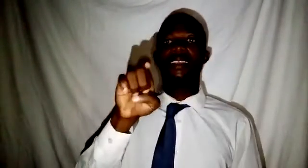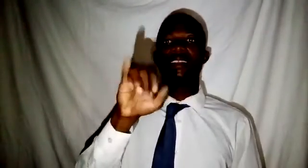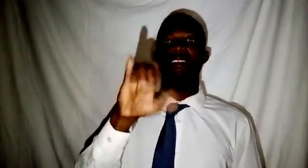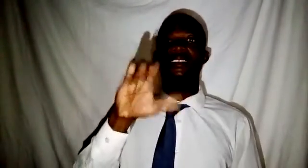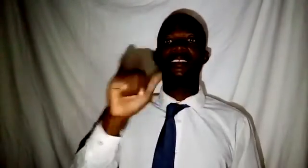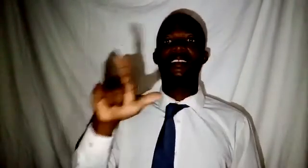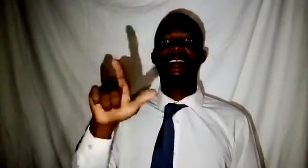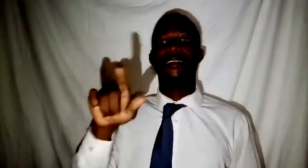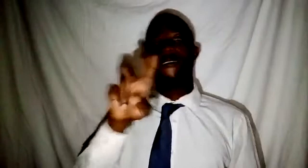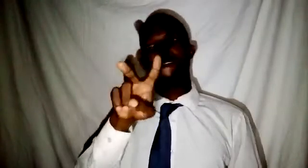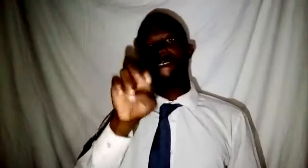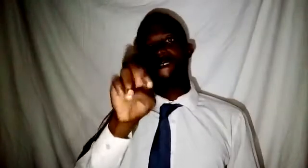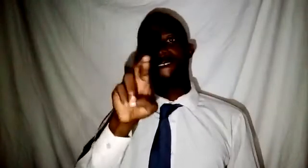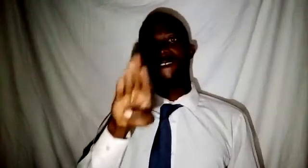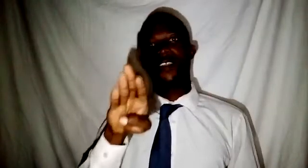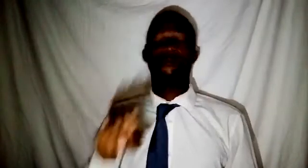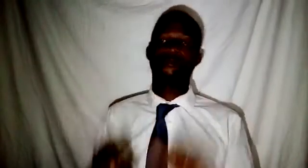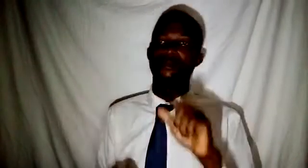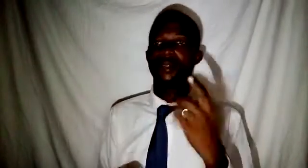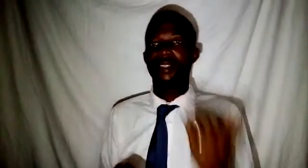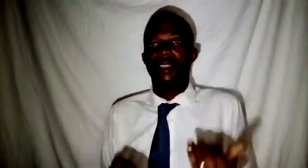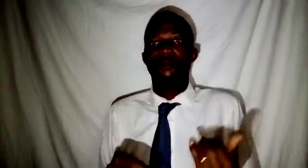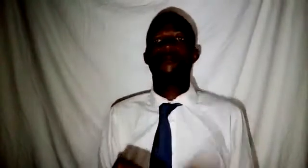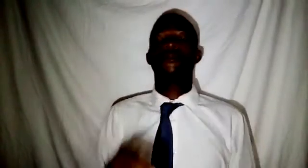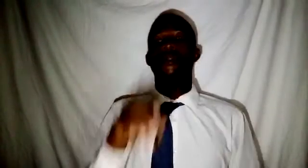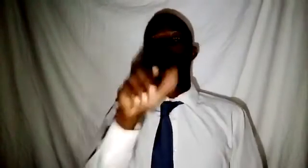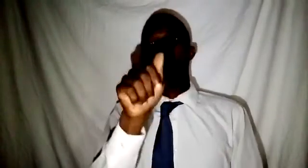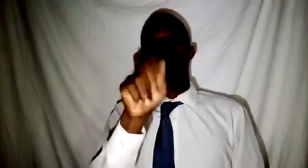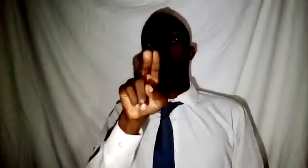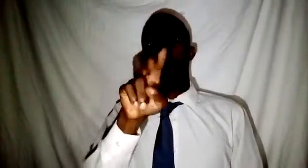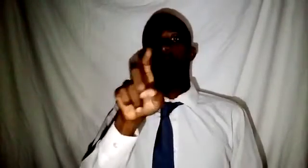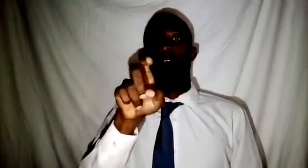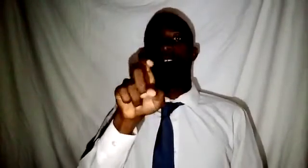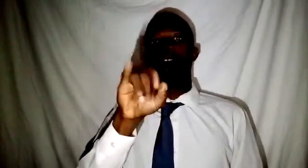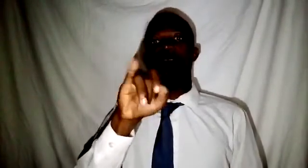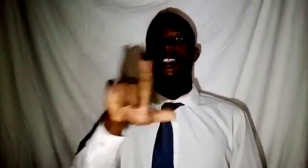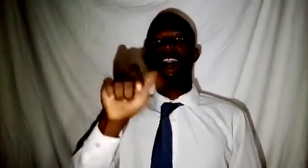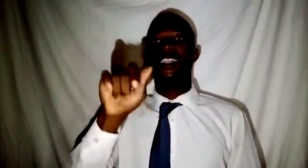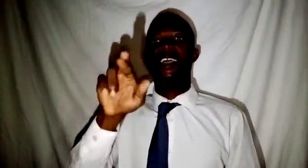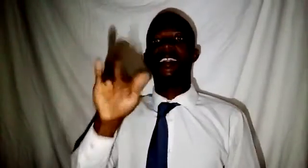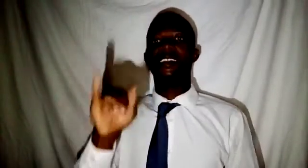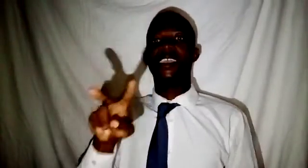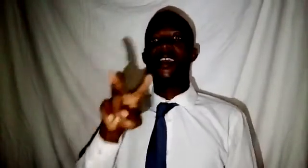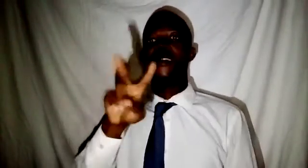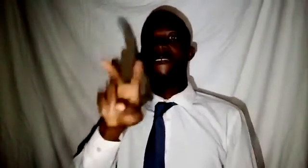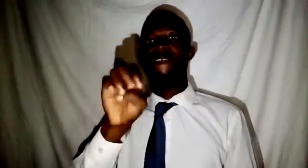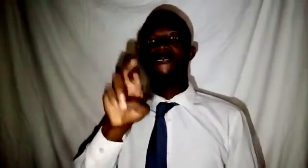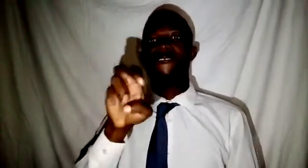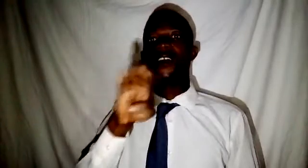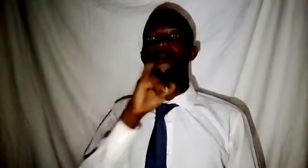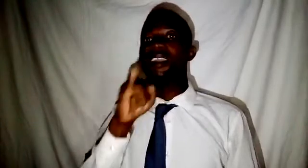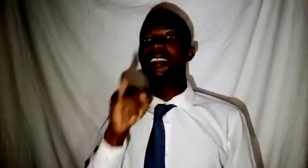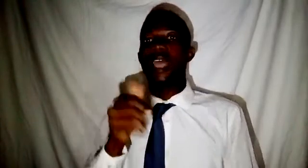Auxiliary verb. The auxiliary verb is also called the helping verb. The auxiliary verb